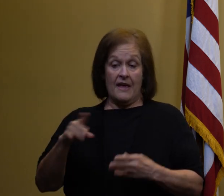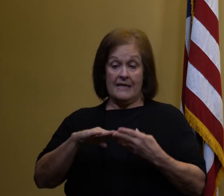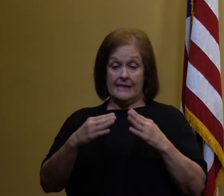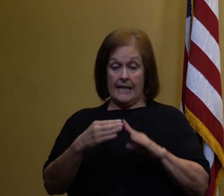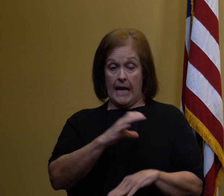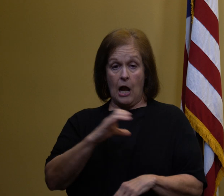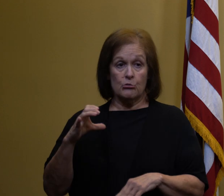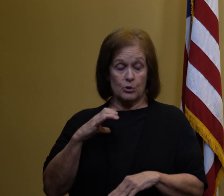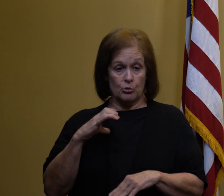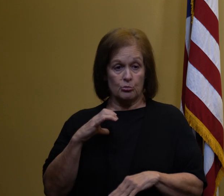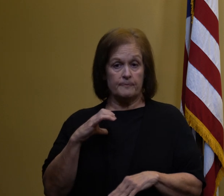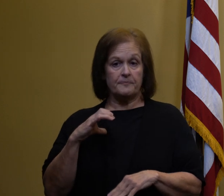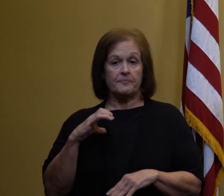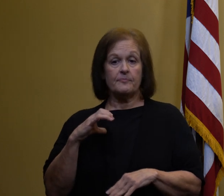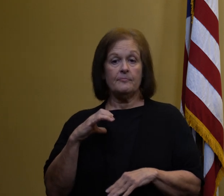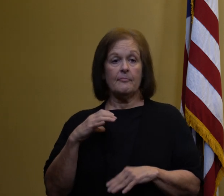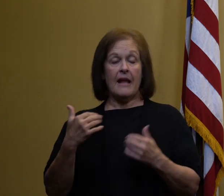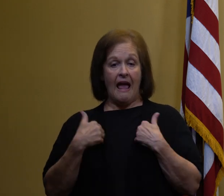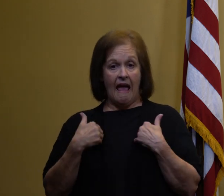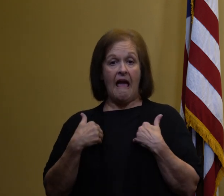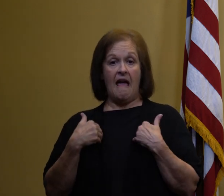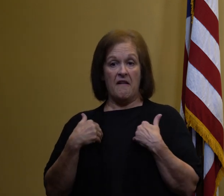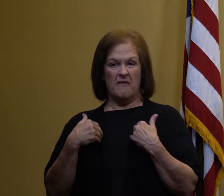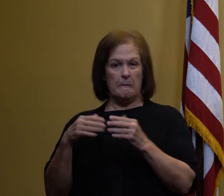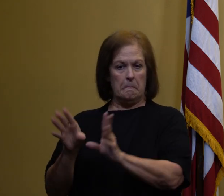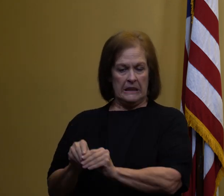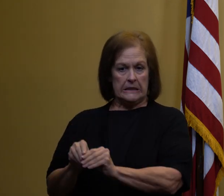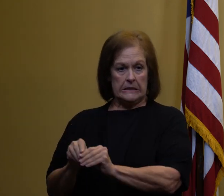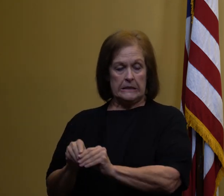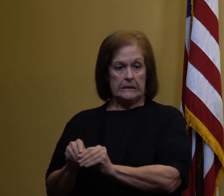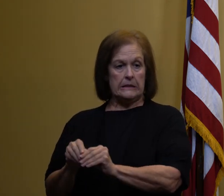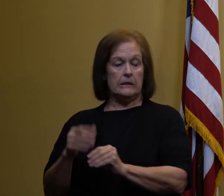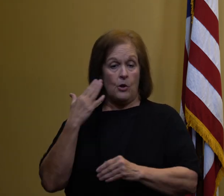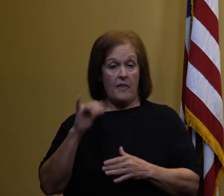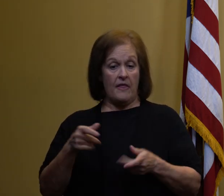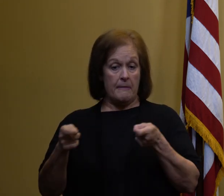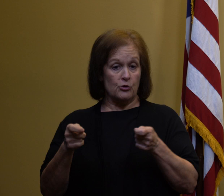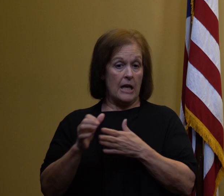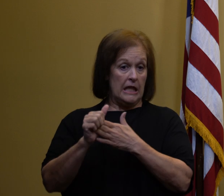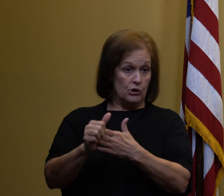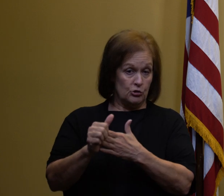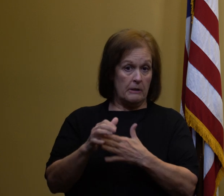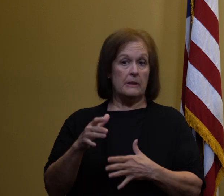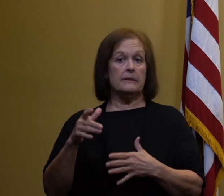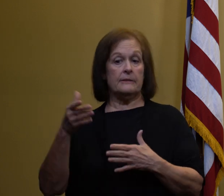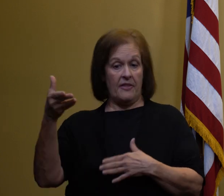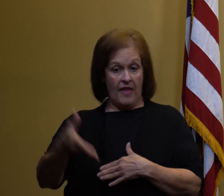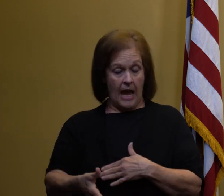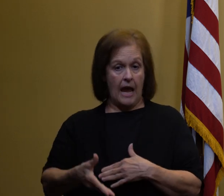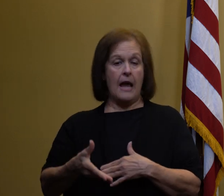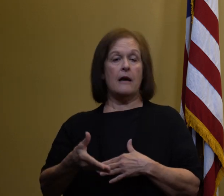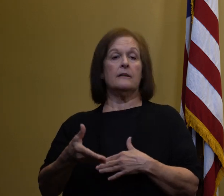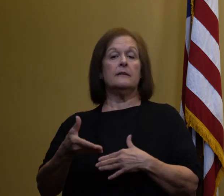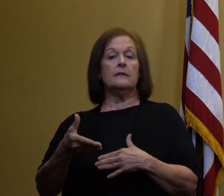Council had a committee hearing on this matter. You know that the administration leadership was present and